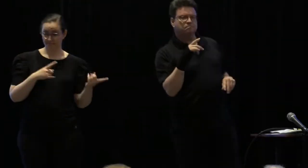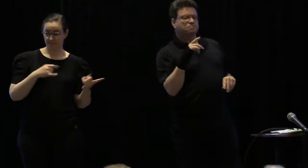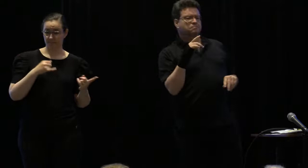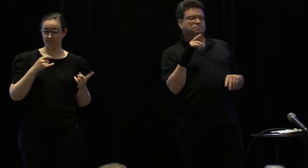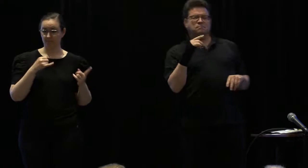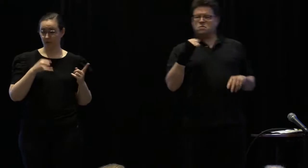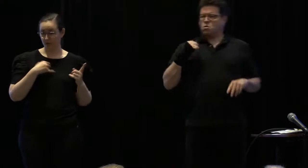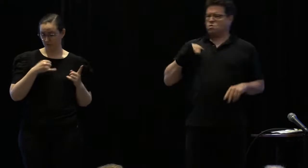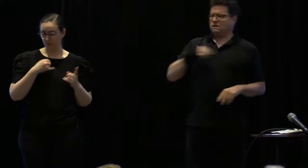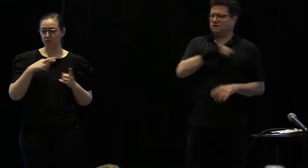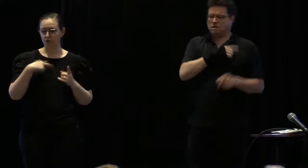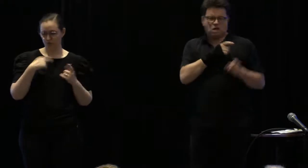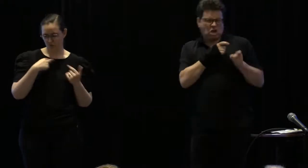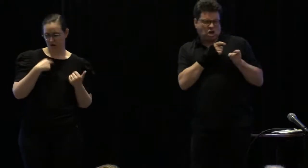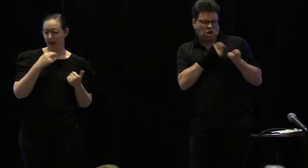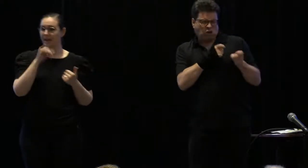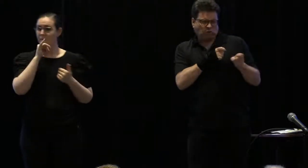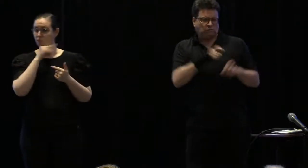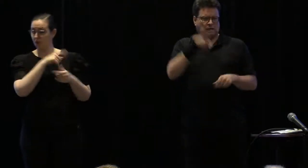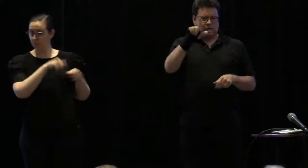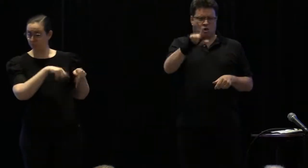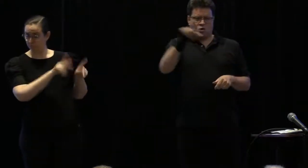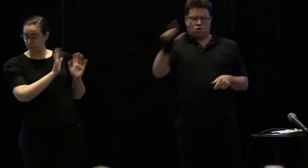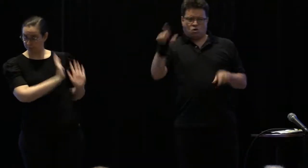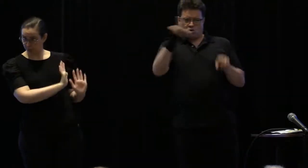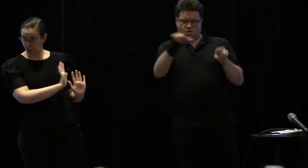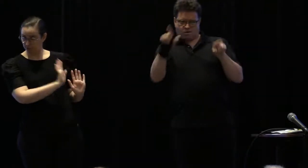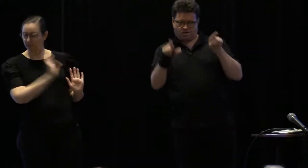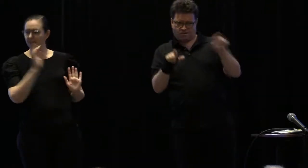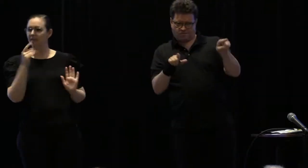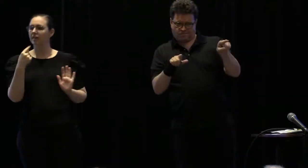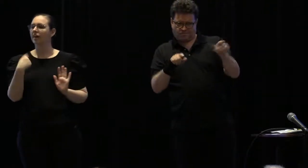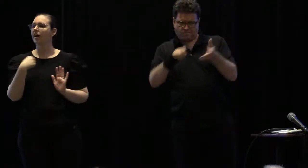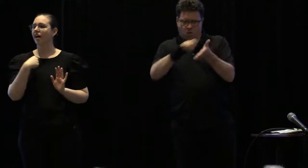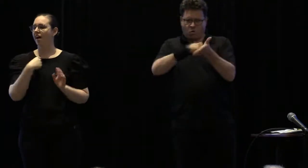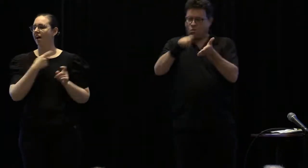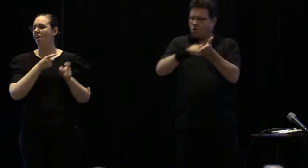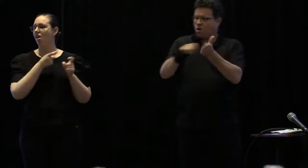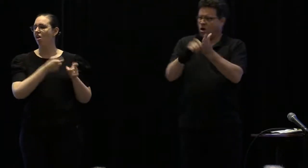Well, with Ricky and Imran's permission,